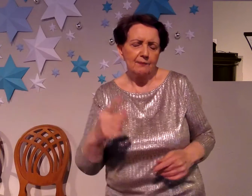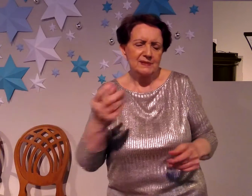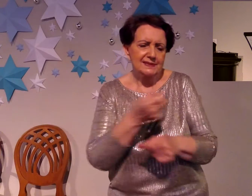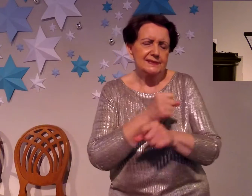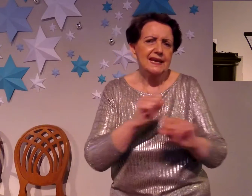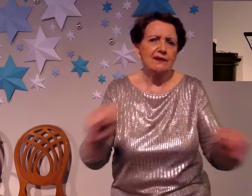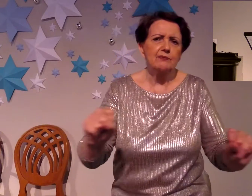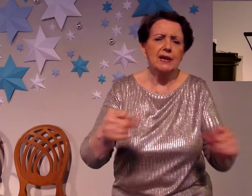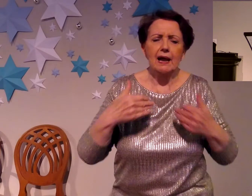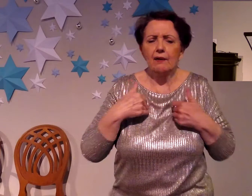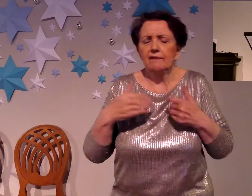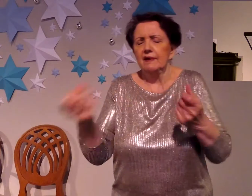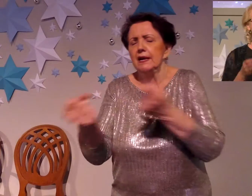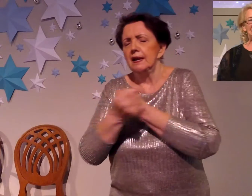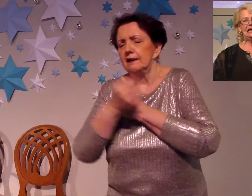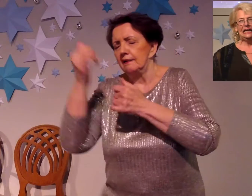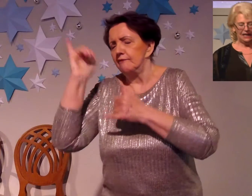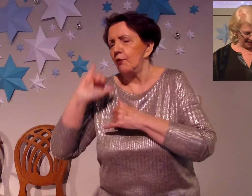all that good stuff, right?